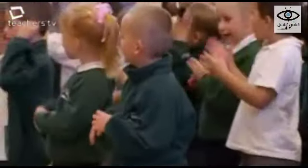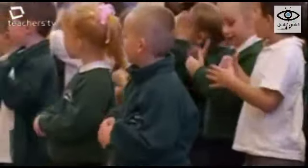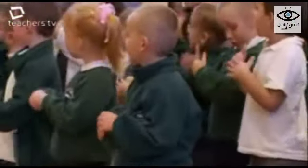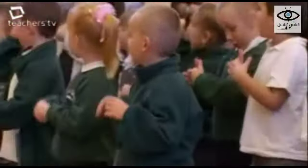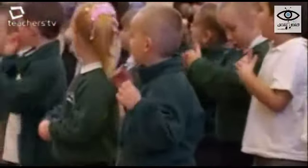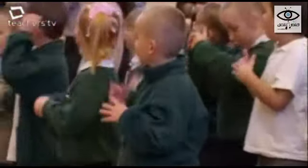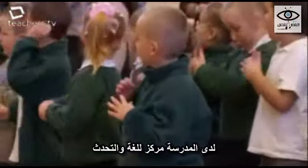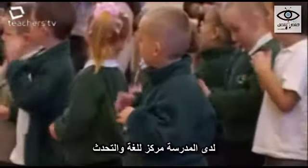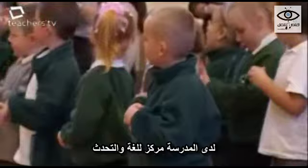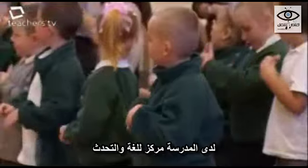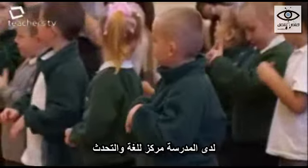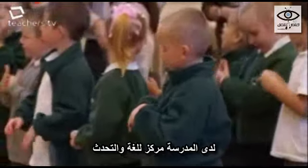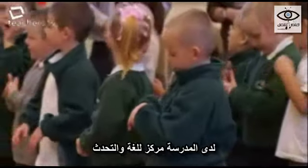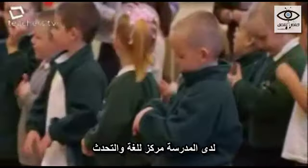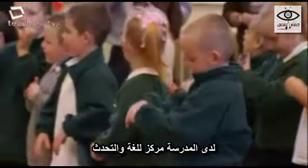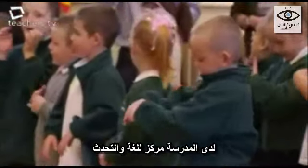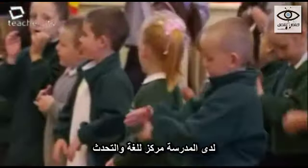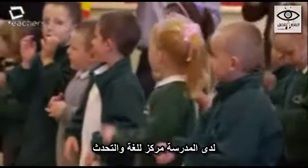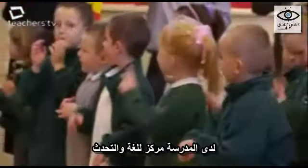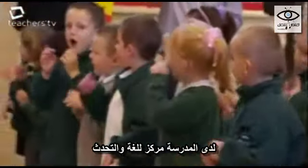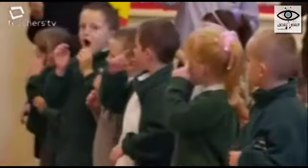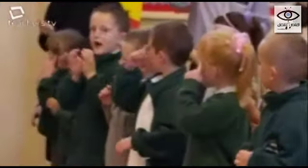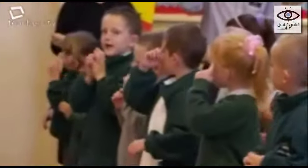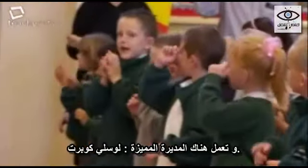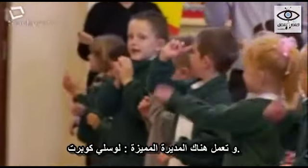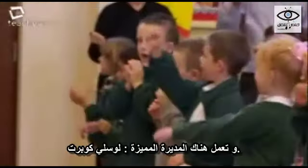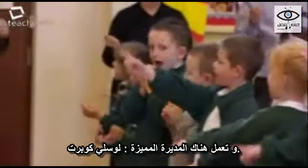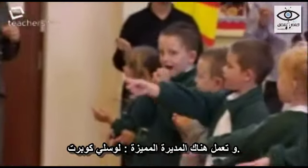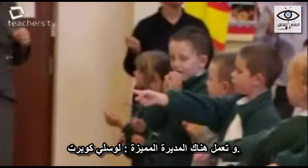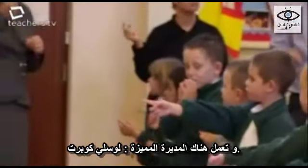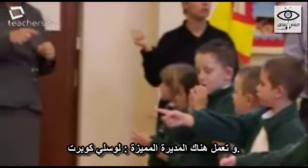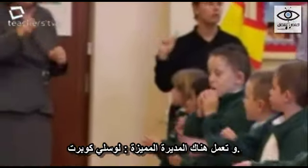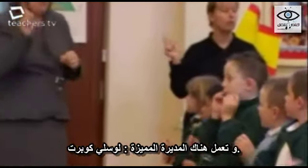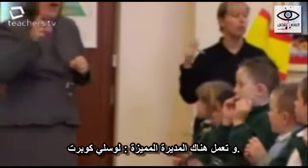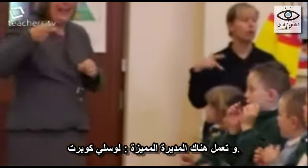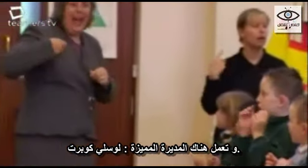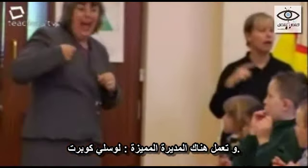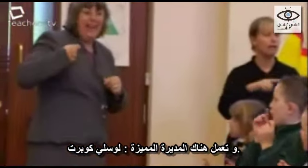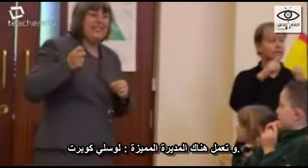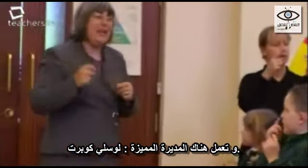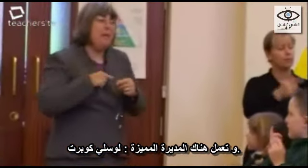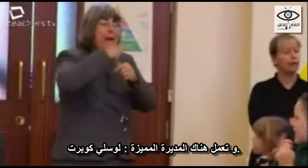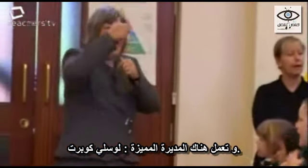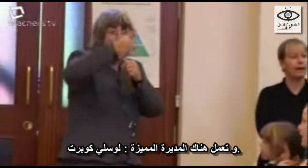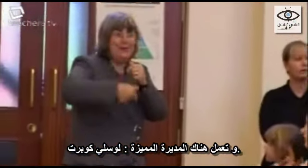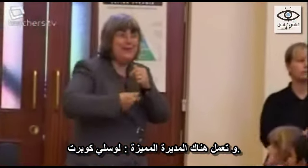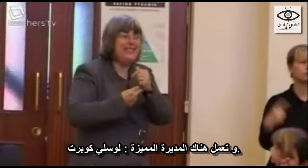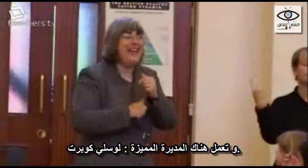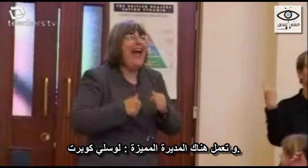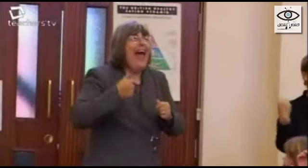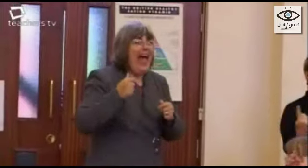The school has a speech and language centre, and it was the work there that influenced head teacher Leslie Corbett.